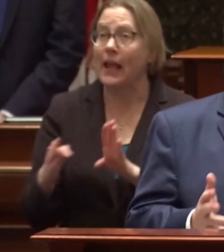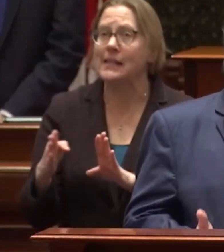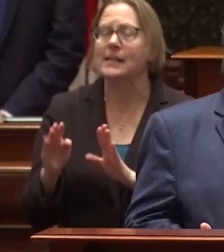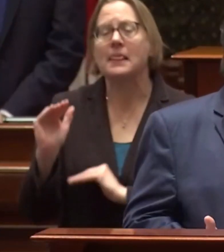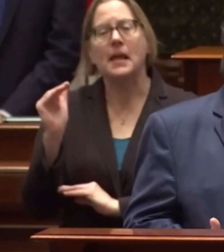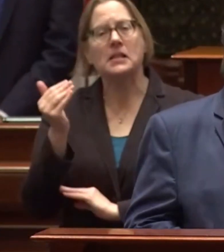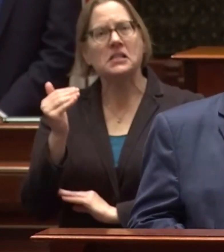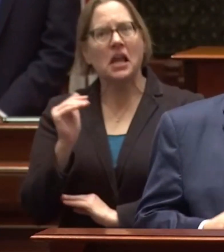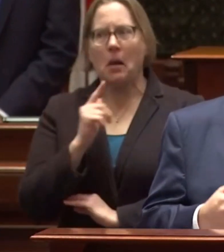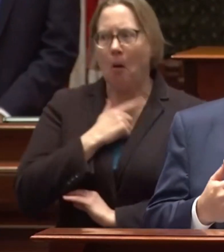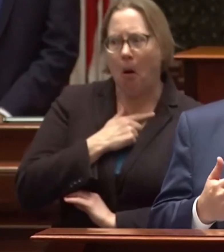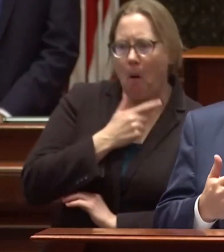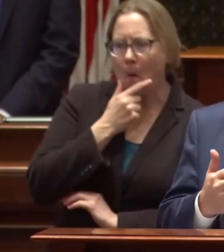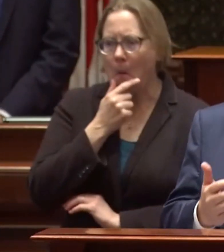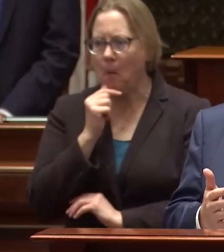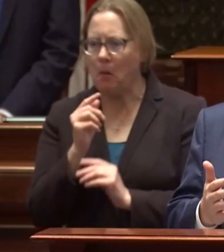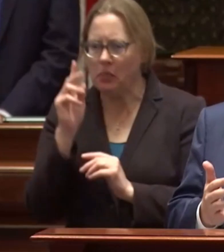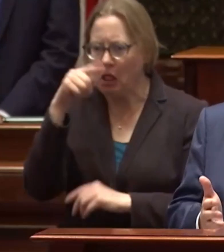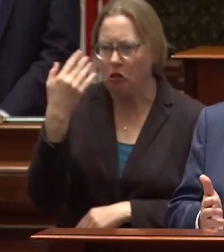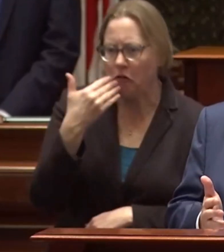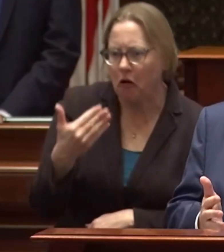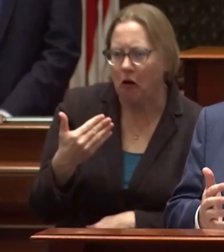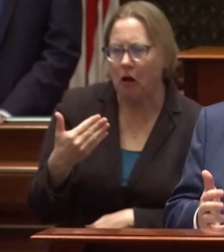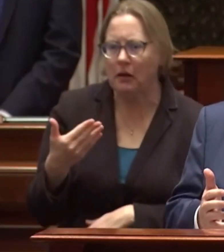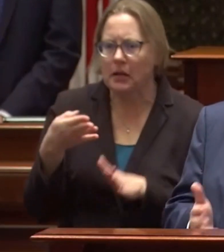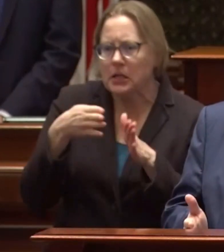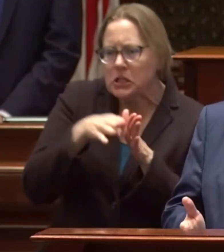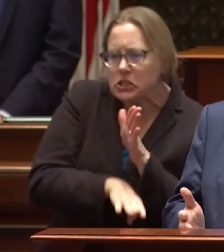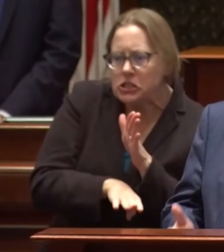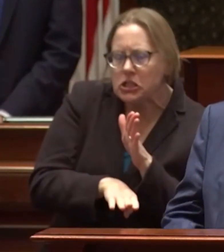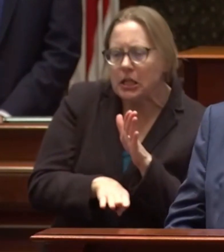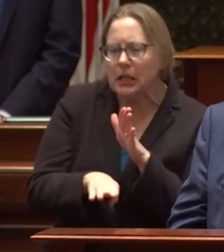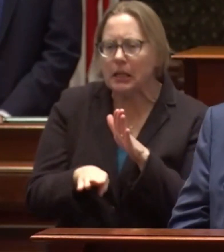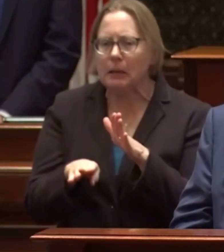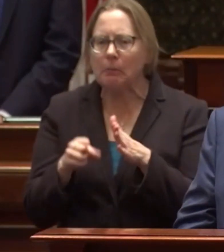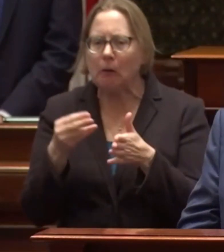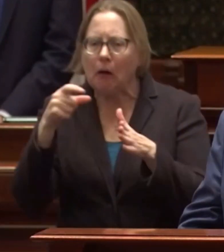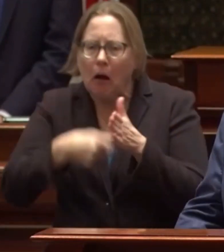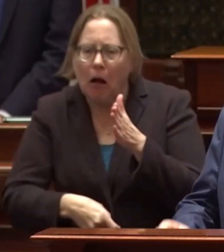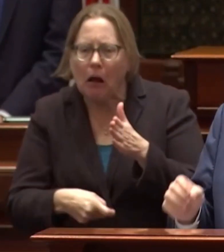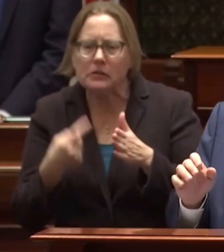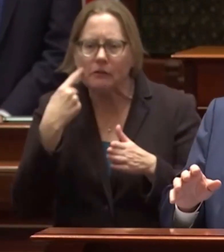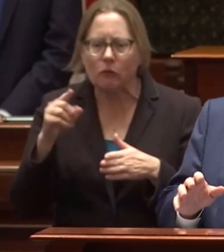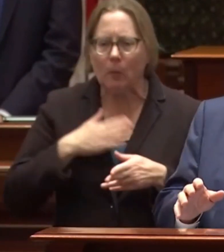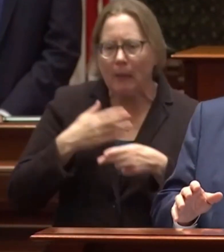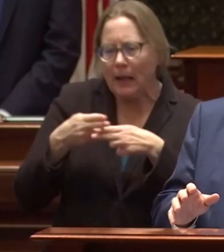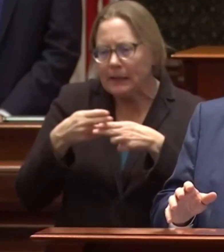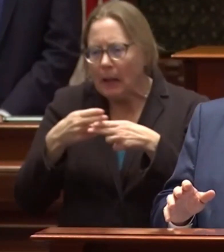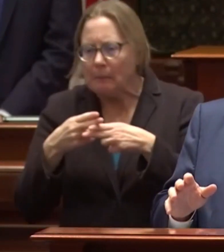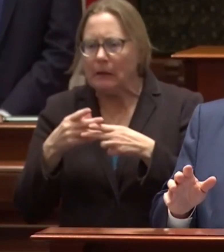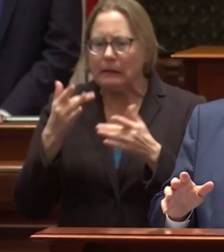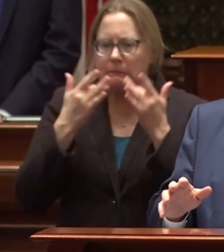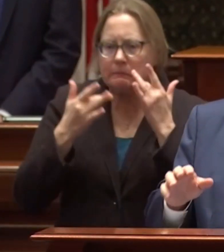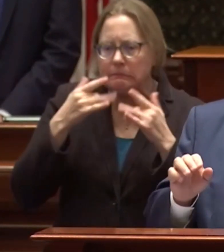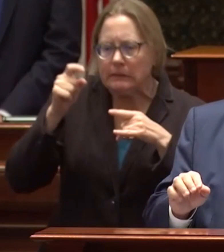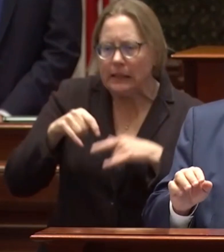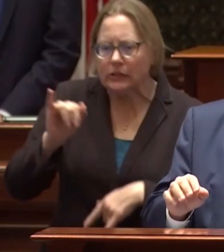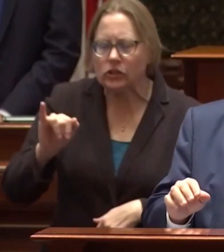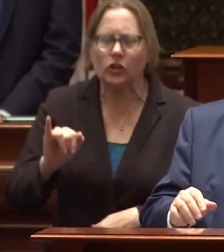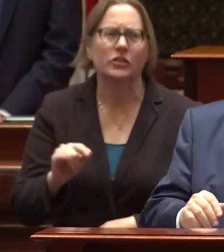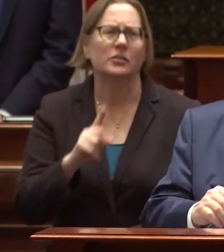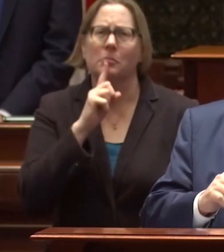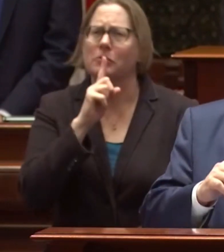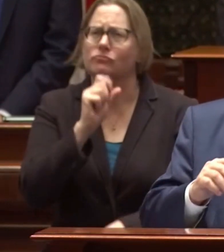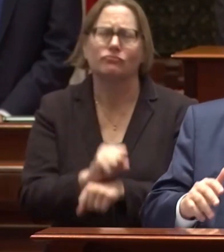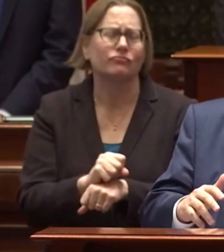that seem enticing because they offer lower premiums to bridge gaps in insurance coverage. But in reality, these plans fail